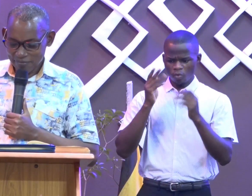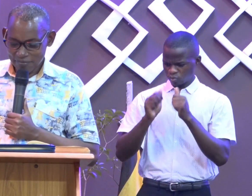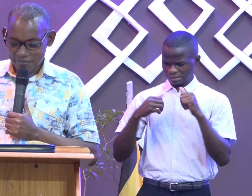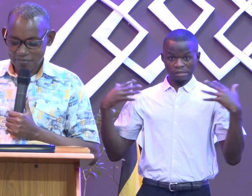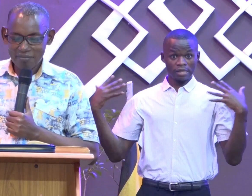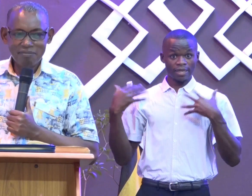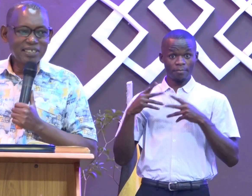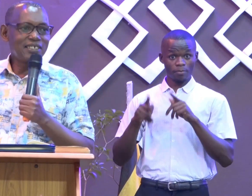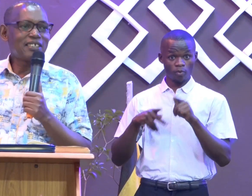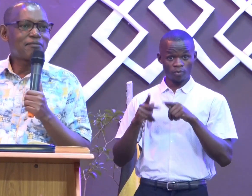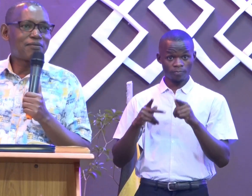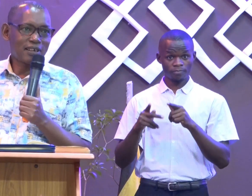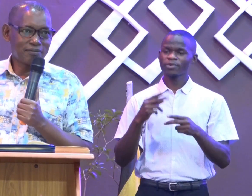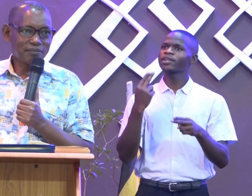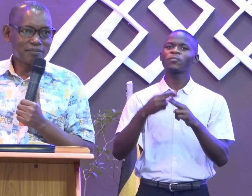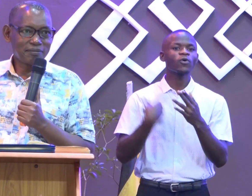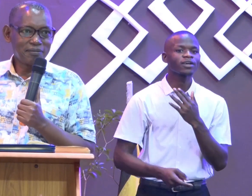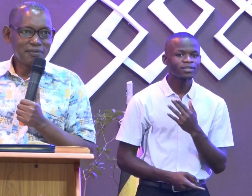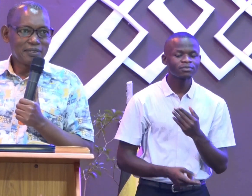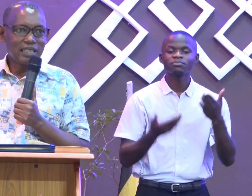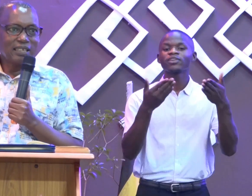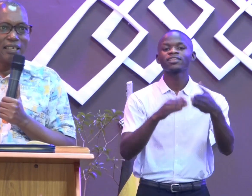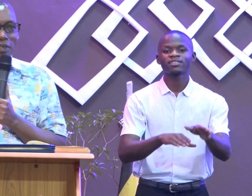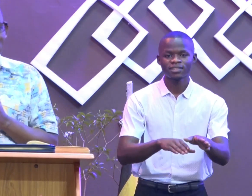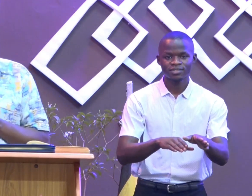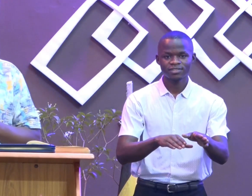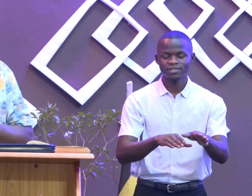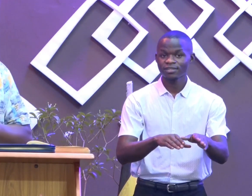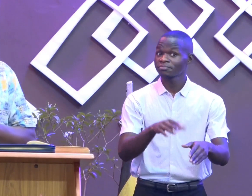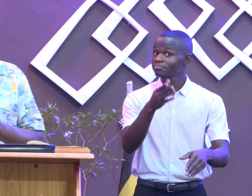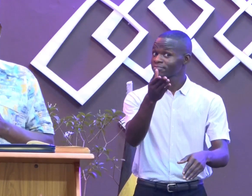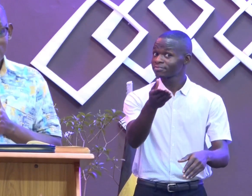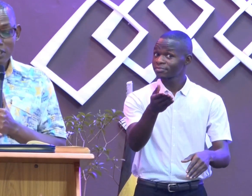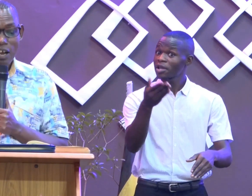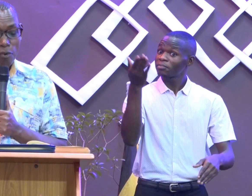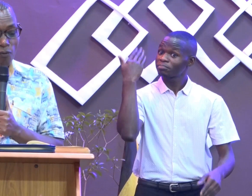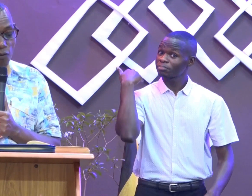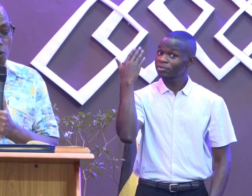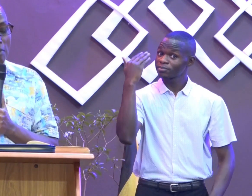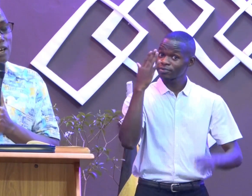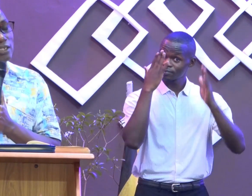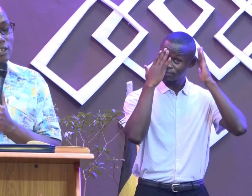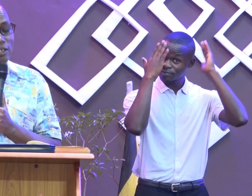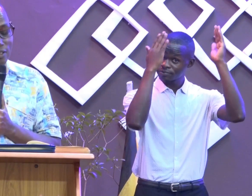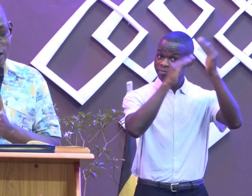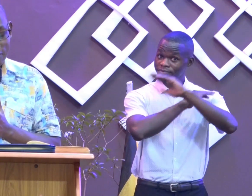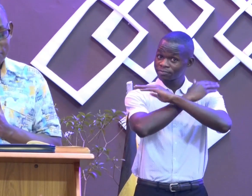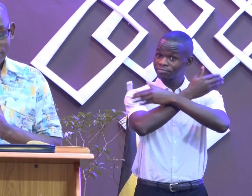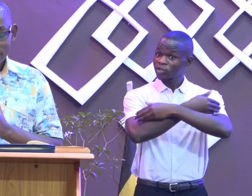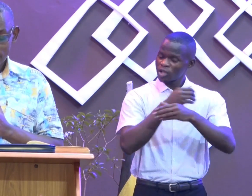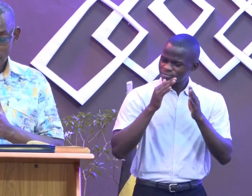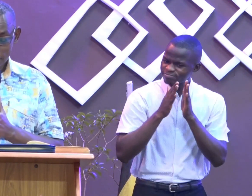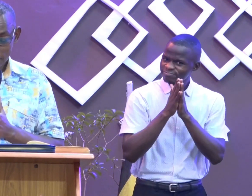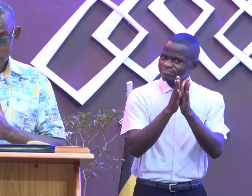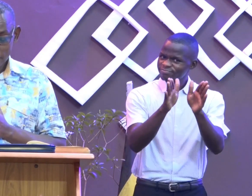that scares people, bakiyita kufa. Is called death. Mulabirizi yeyabuuliranga ku kigambo kufa wama n'akigaziya.